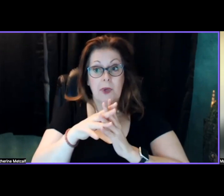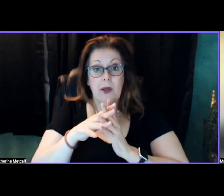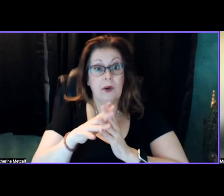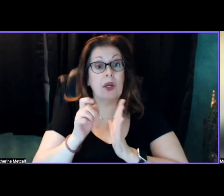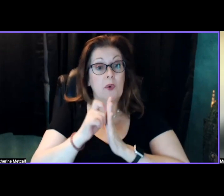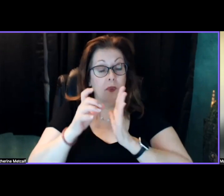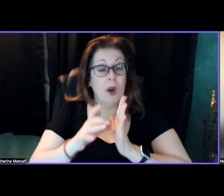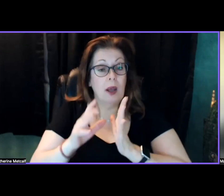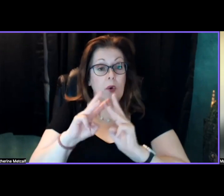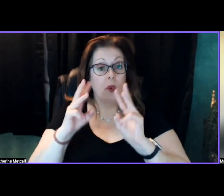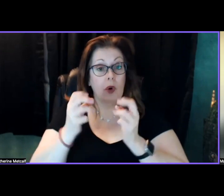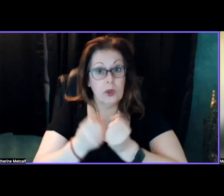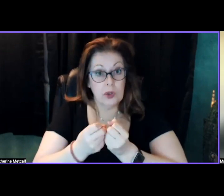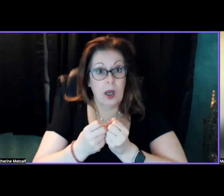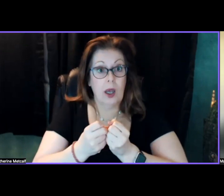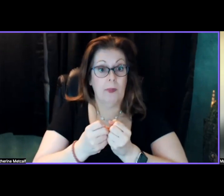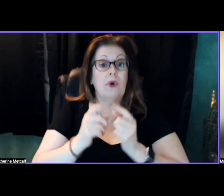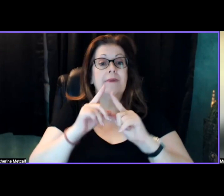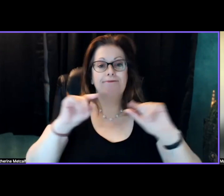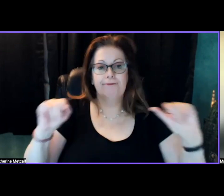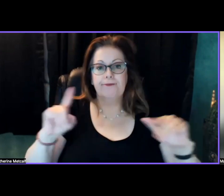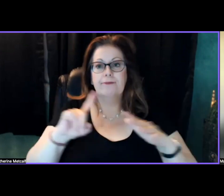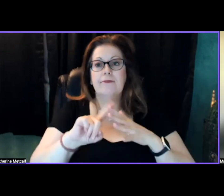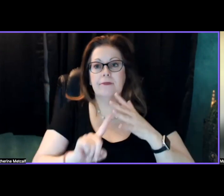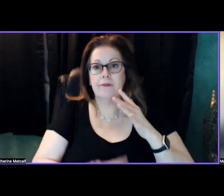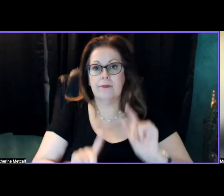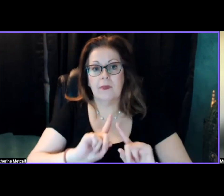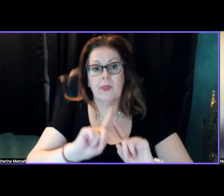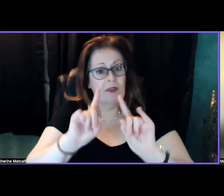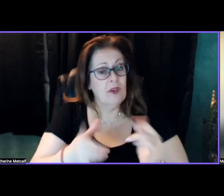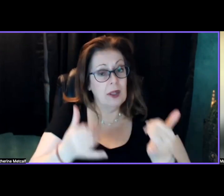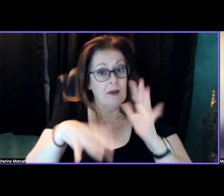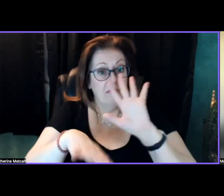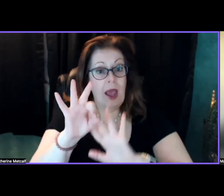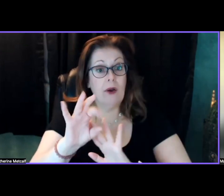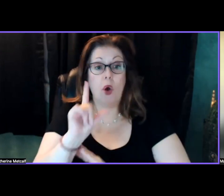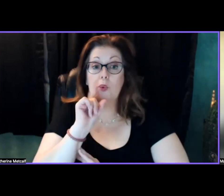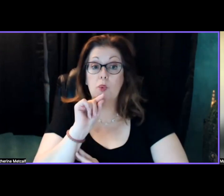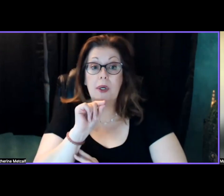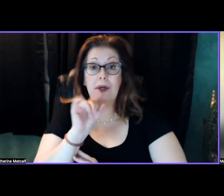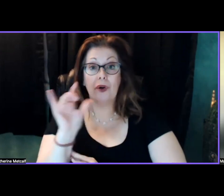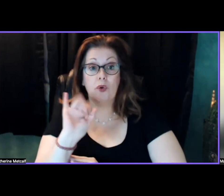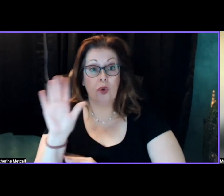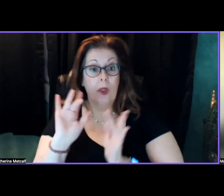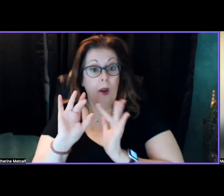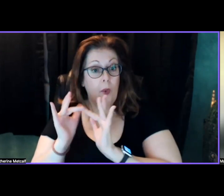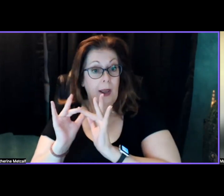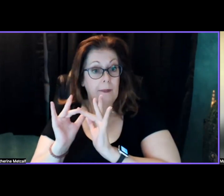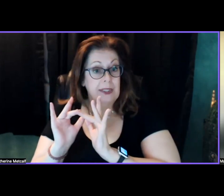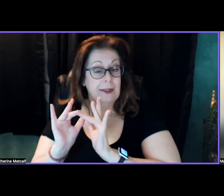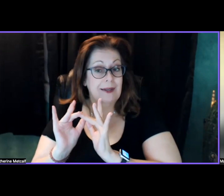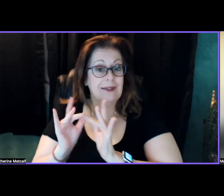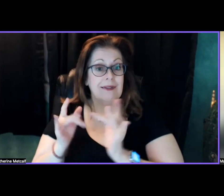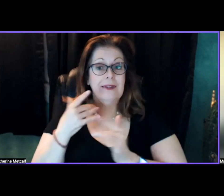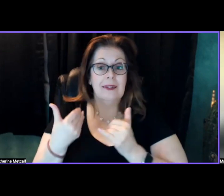the LA Times, among others. They could be found on Twitter and on their website. We're very excited to